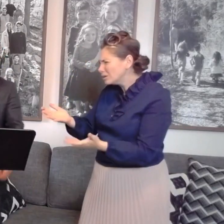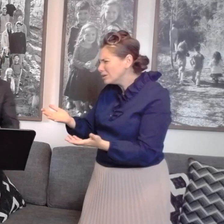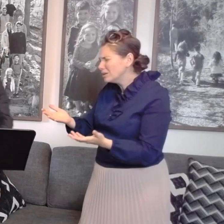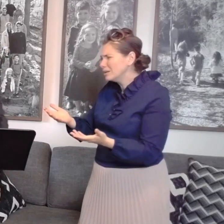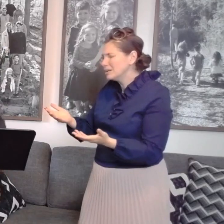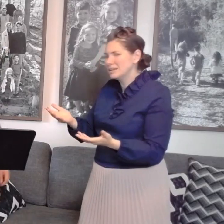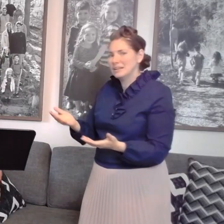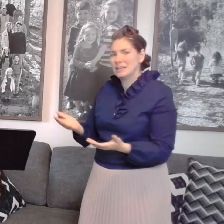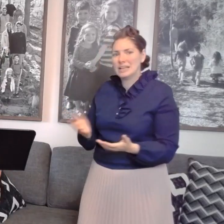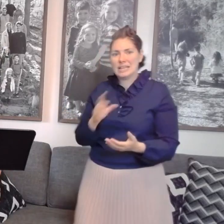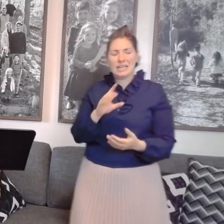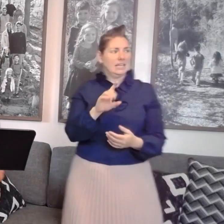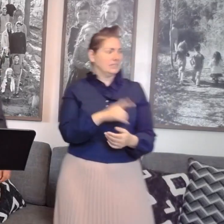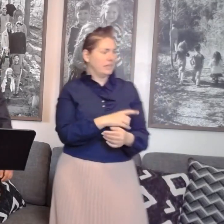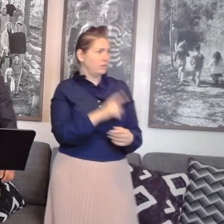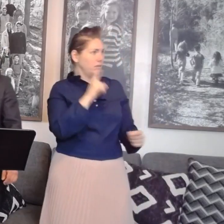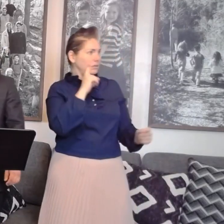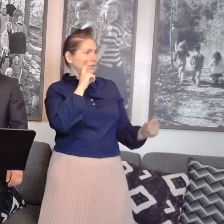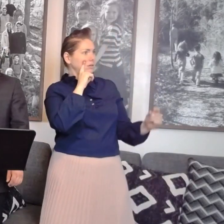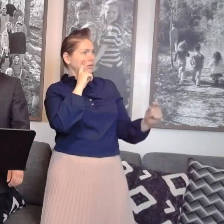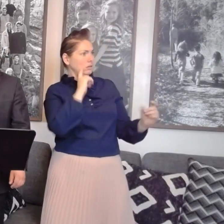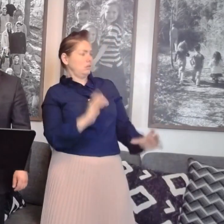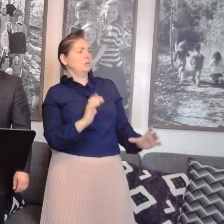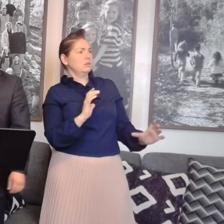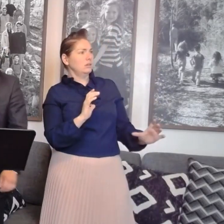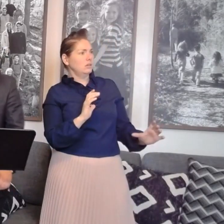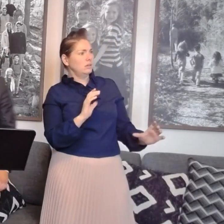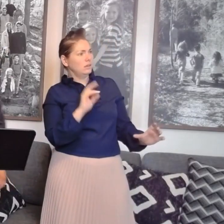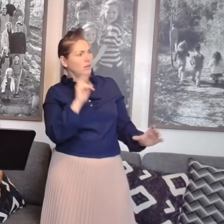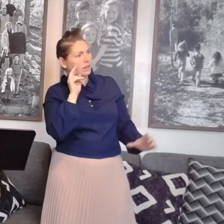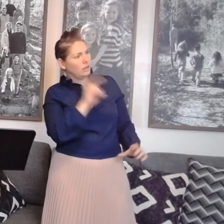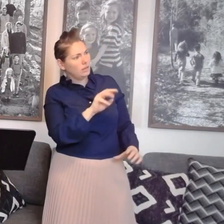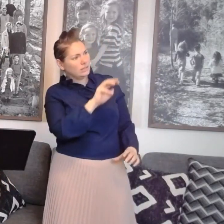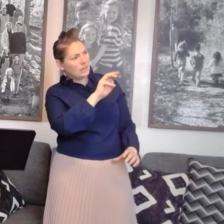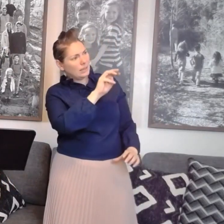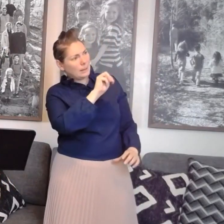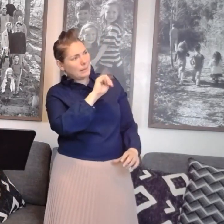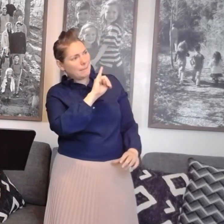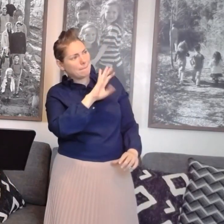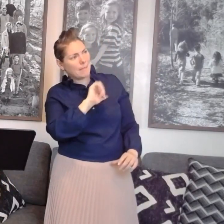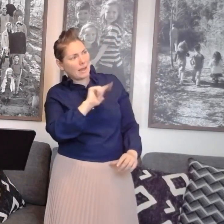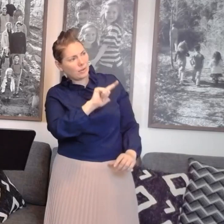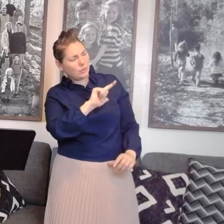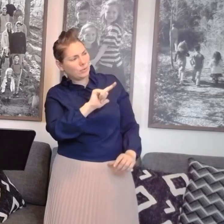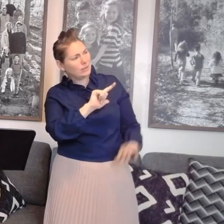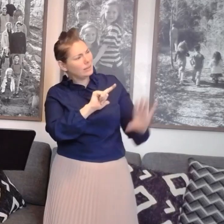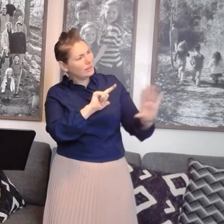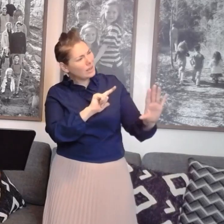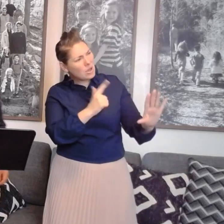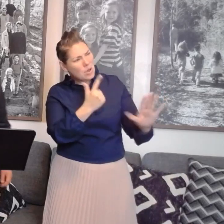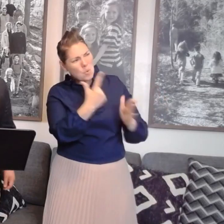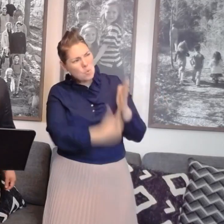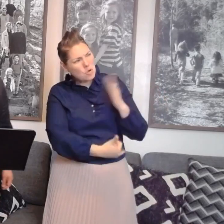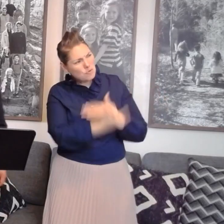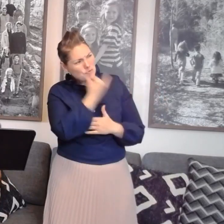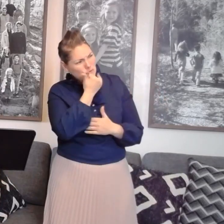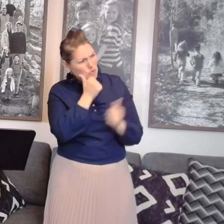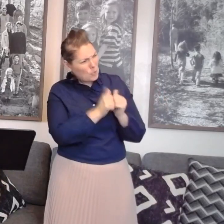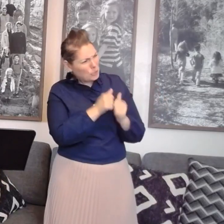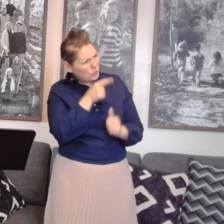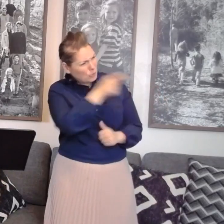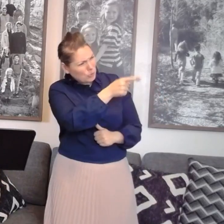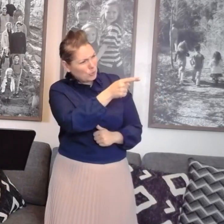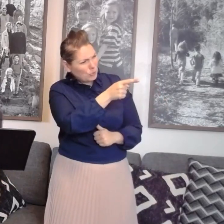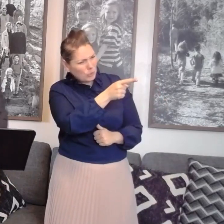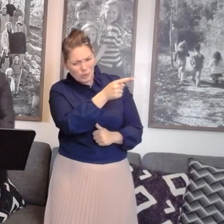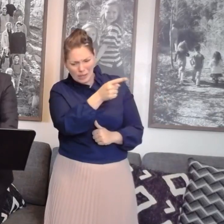was, astonished. And he looked at Michal, and he said, Michal, what's wrong with you?